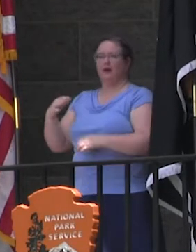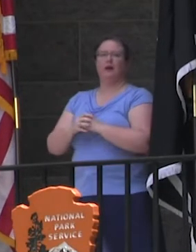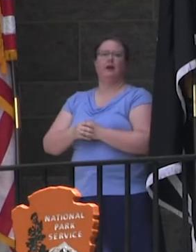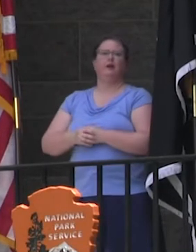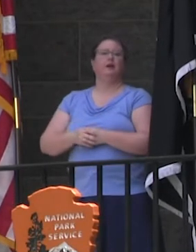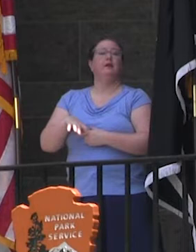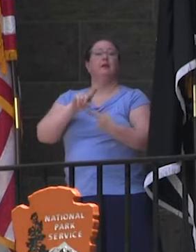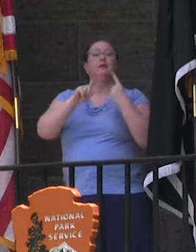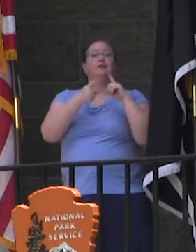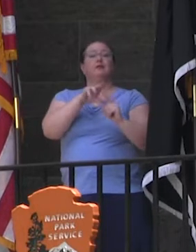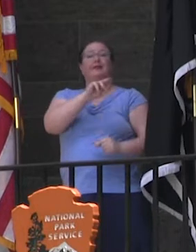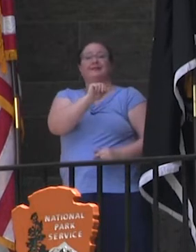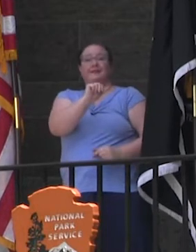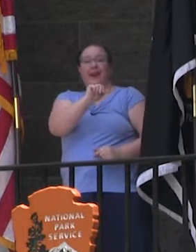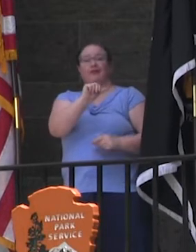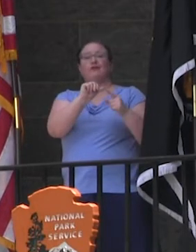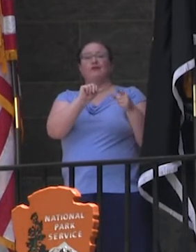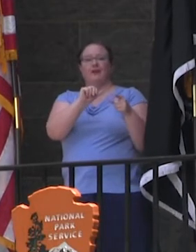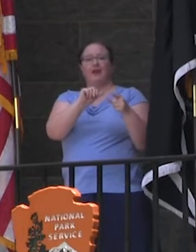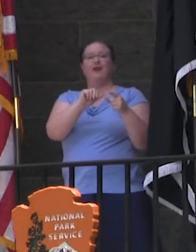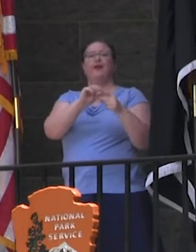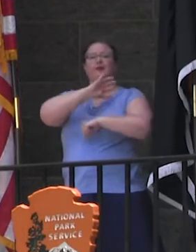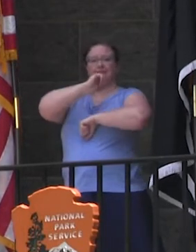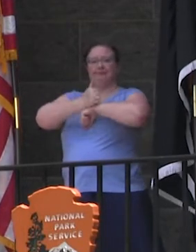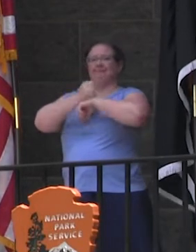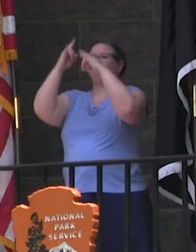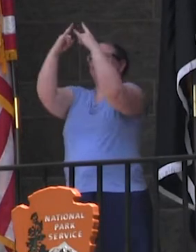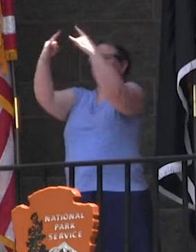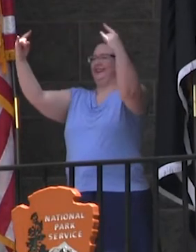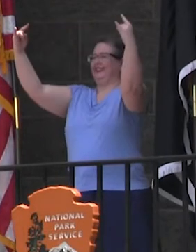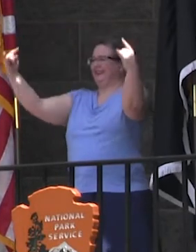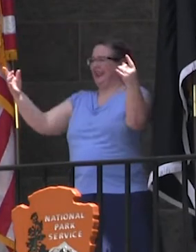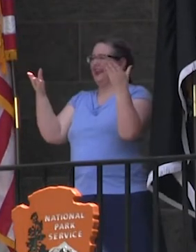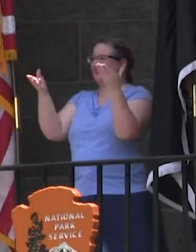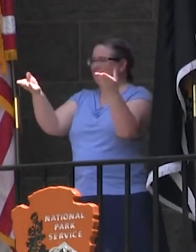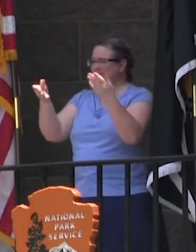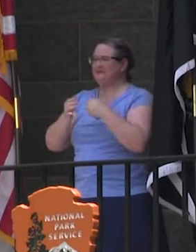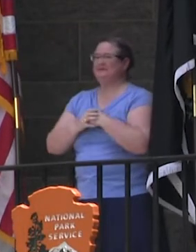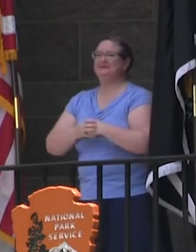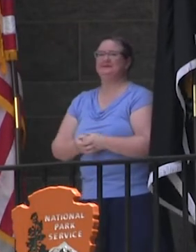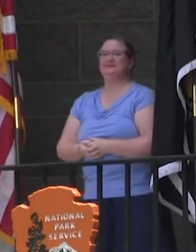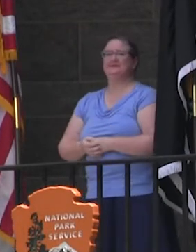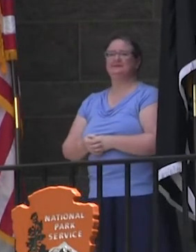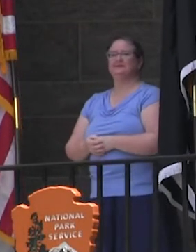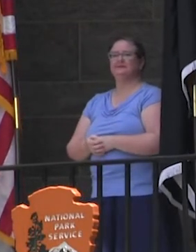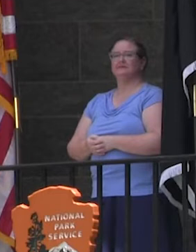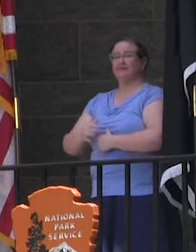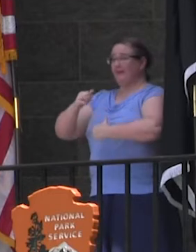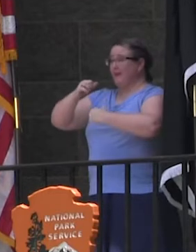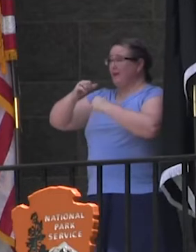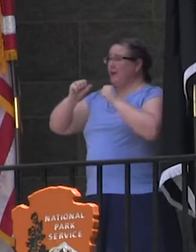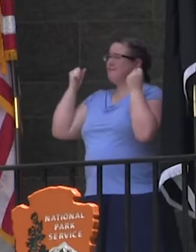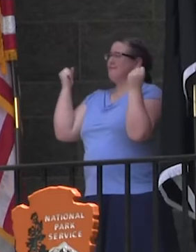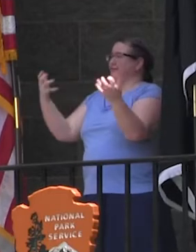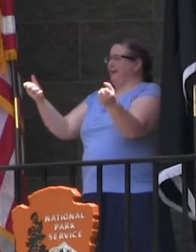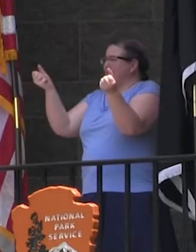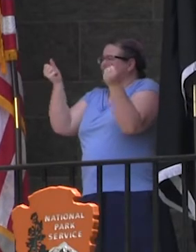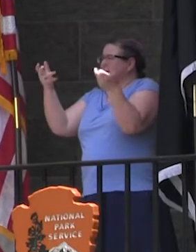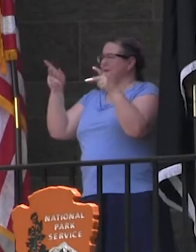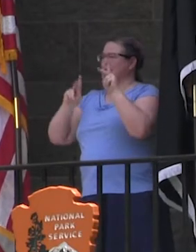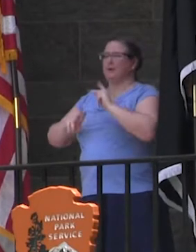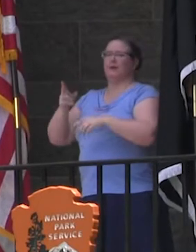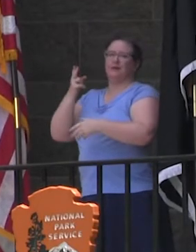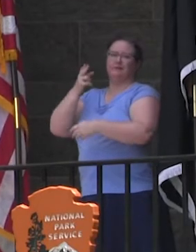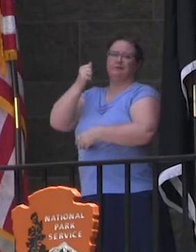of Andersonville does rent this lovely shade tent that you're all enjoying. We had an army of scouts,